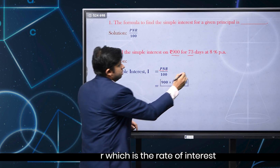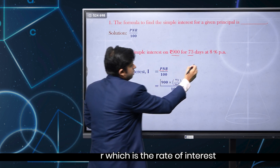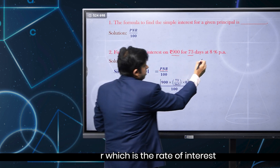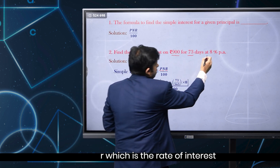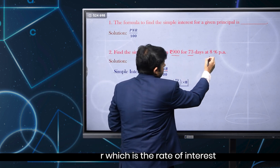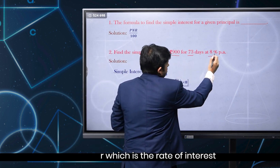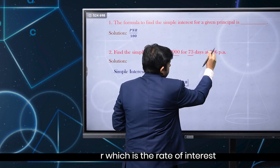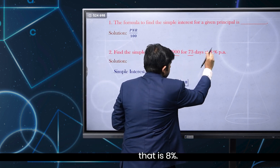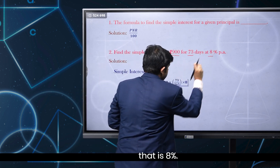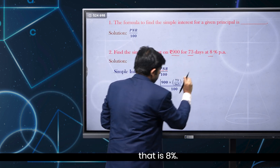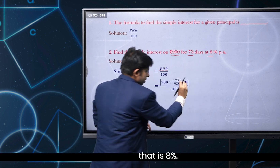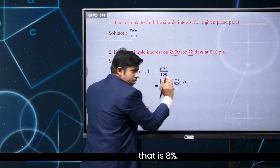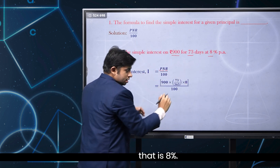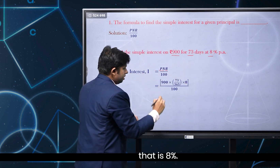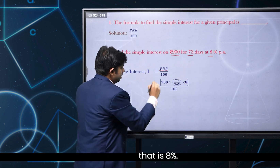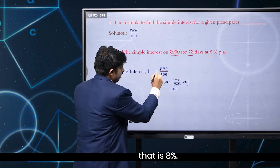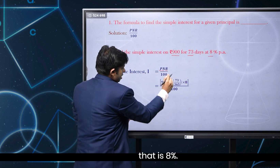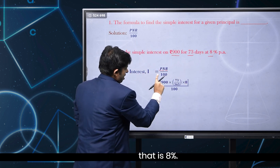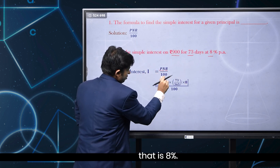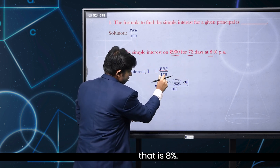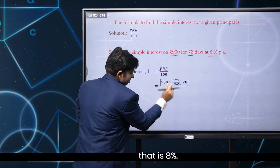of interest, that is 8%.